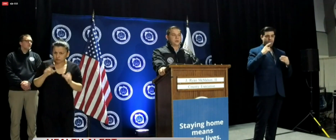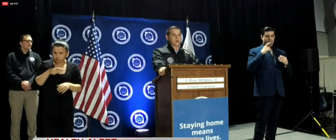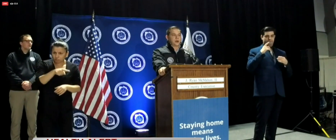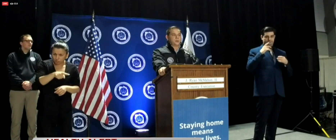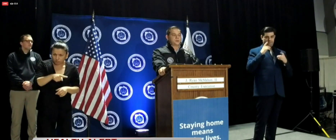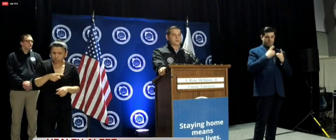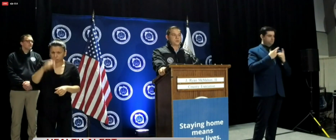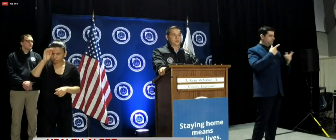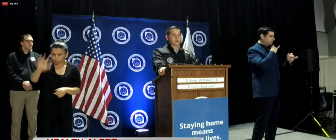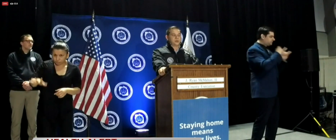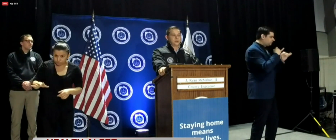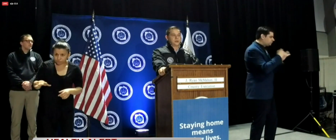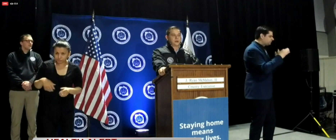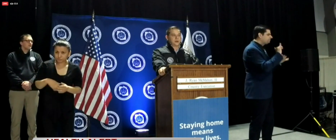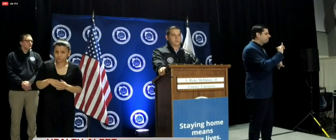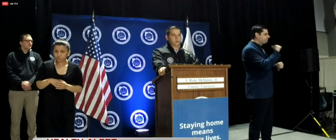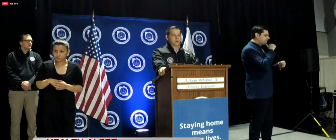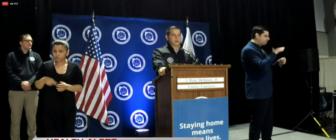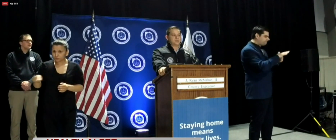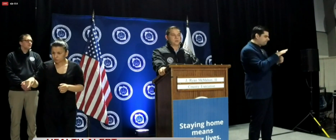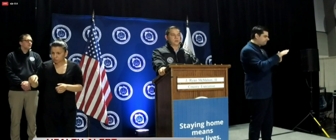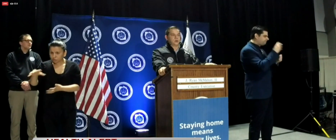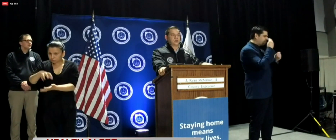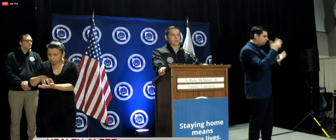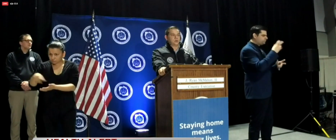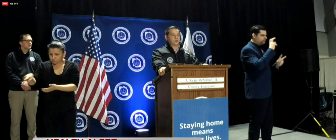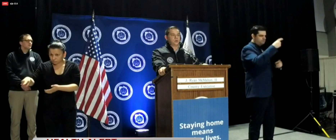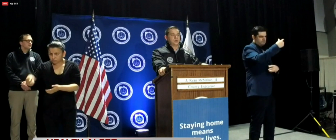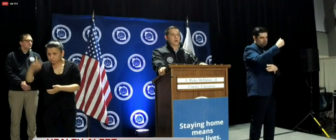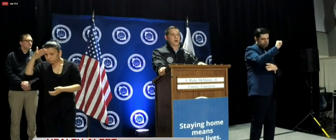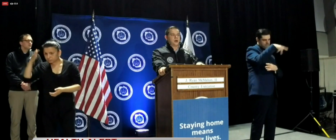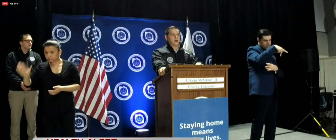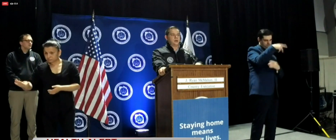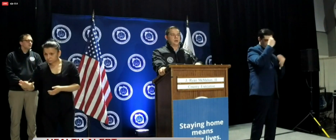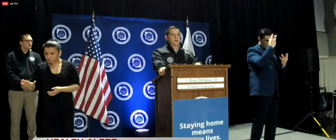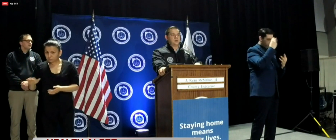employers. This is really more or less to alert you.